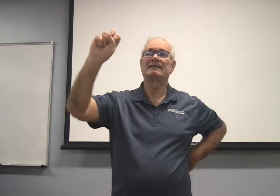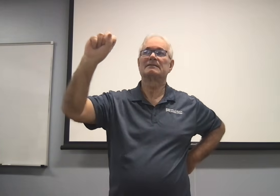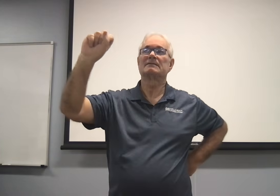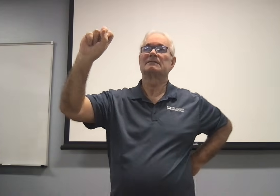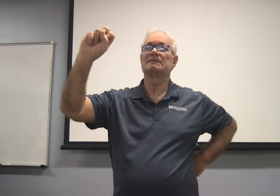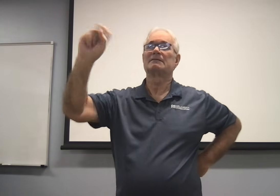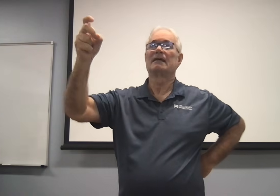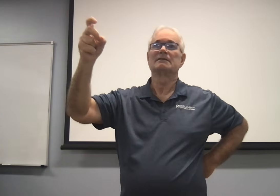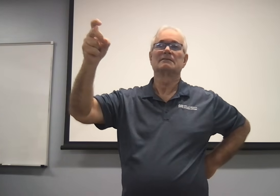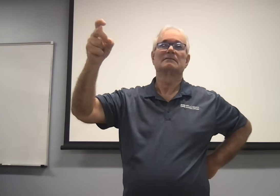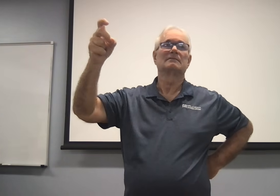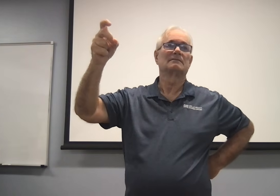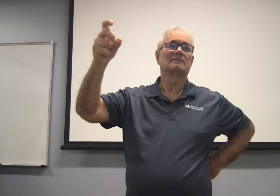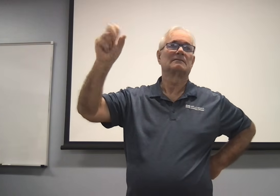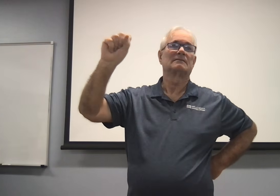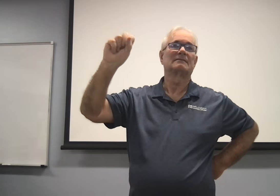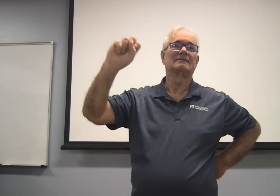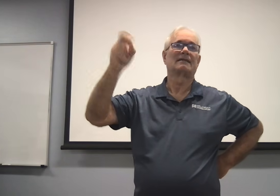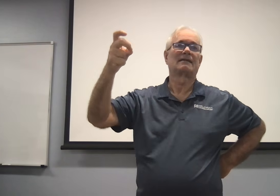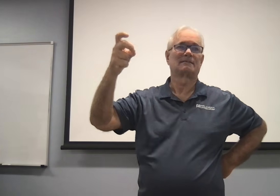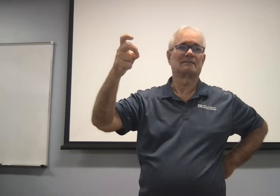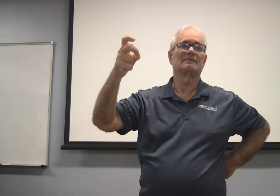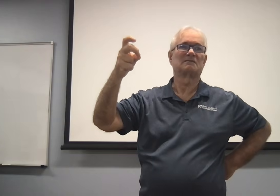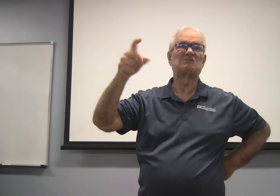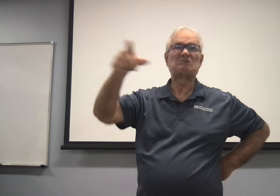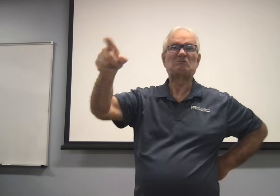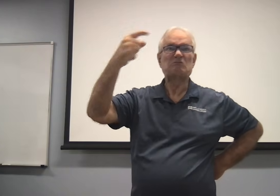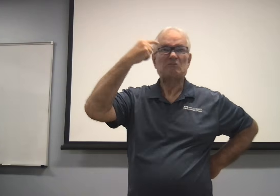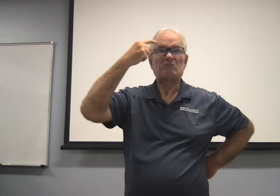Sex, S-E-X, S-E-X.